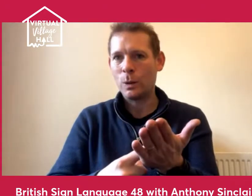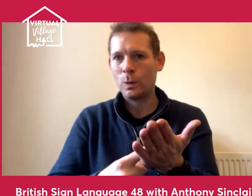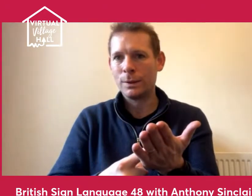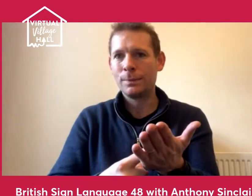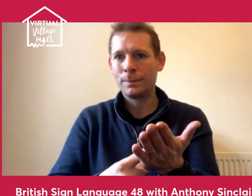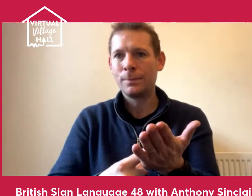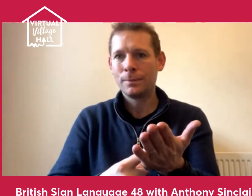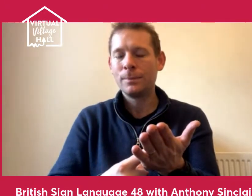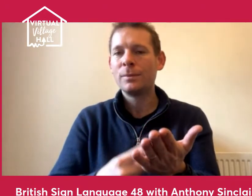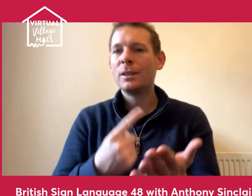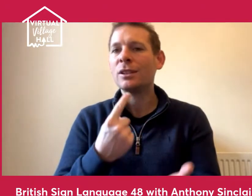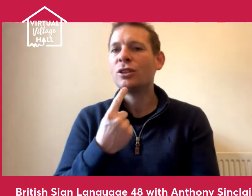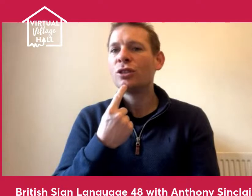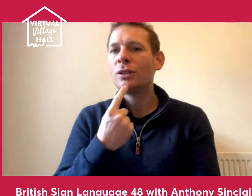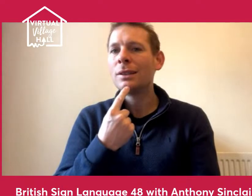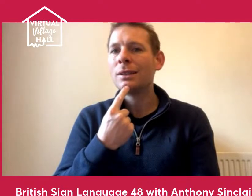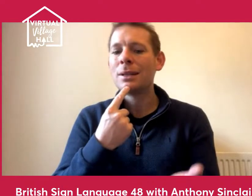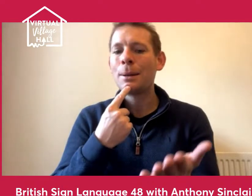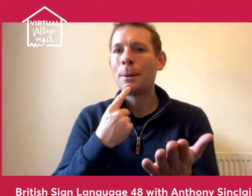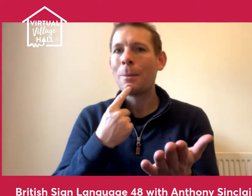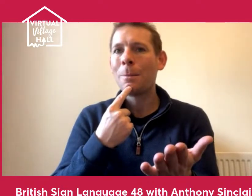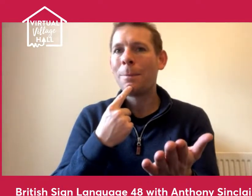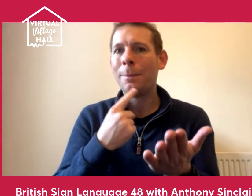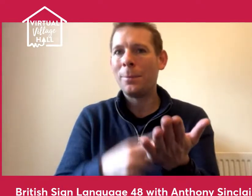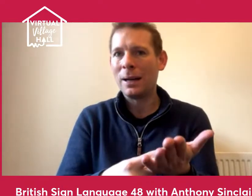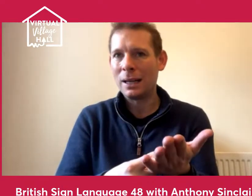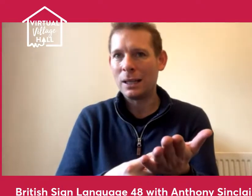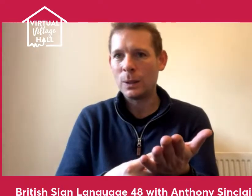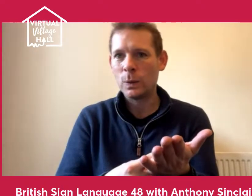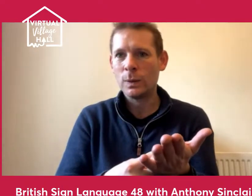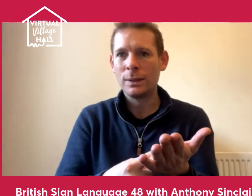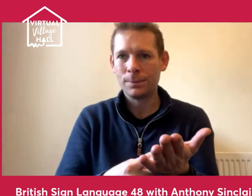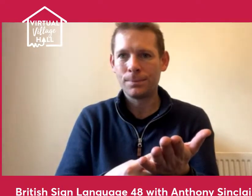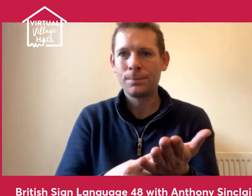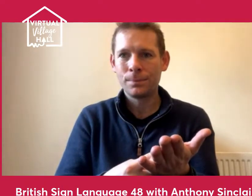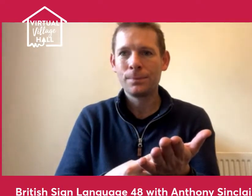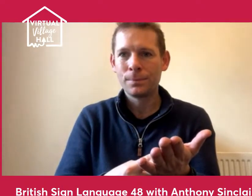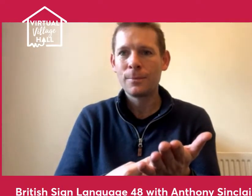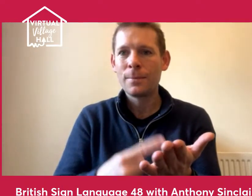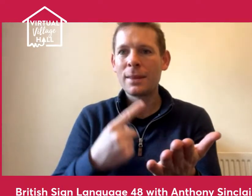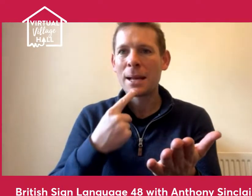So this is pound, from your chin, pound,